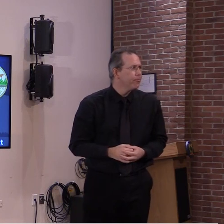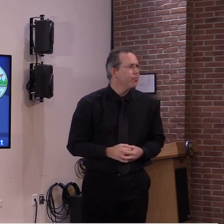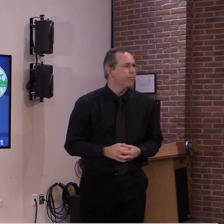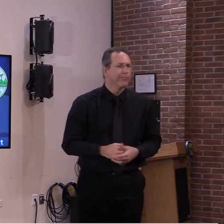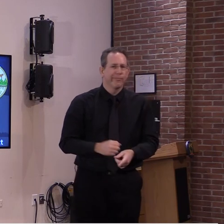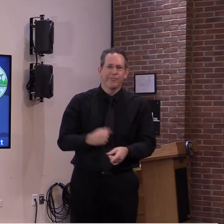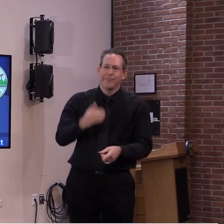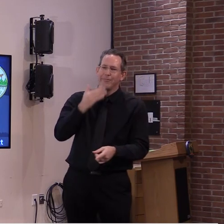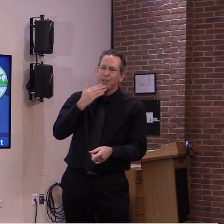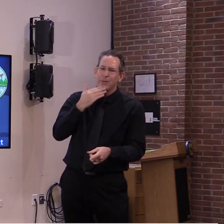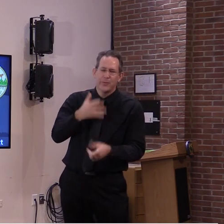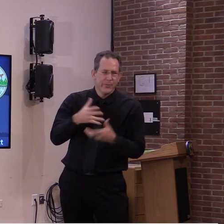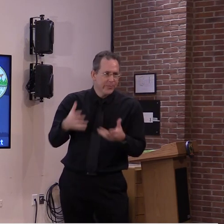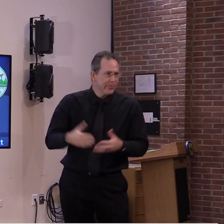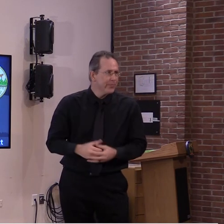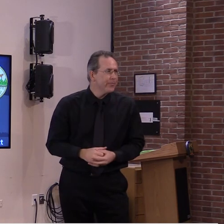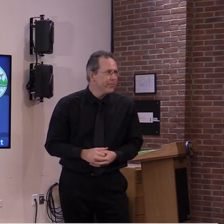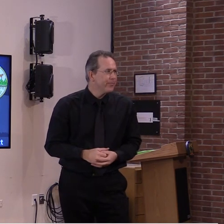Austin, Burlington Free Press.